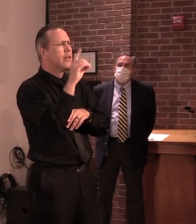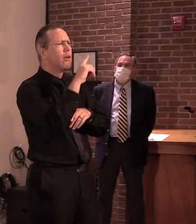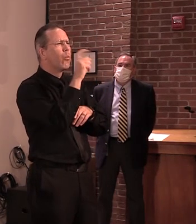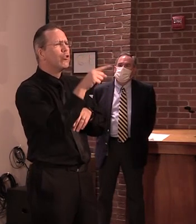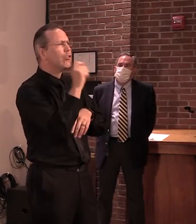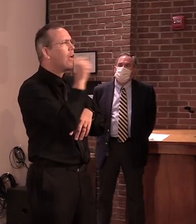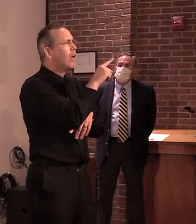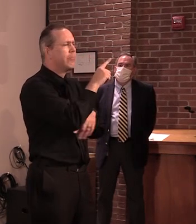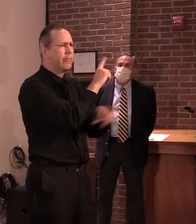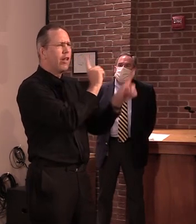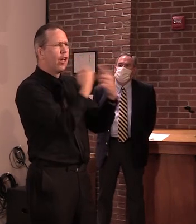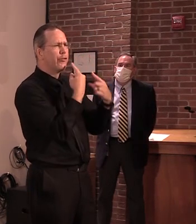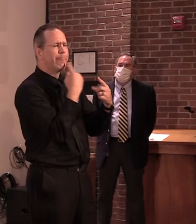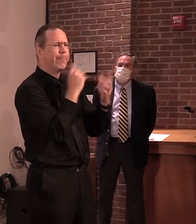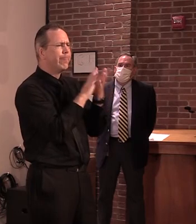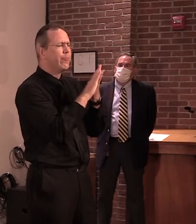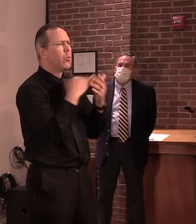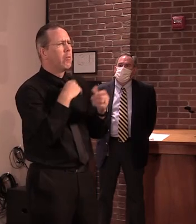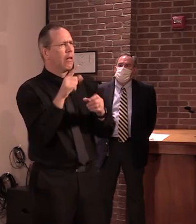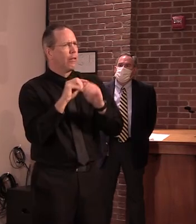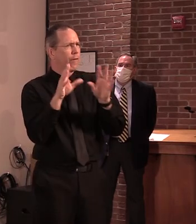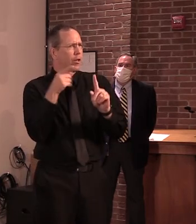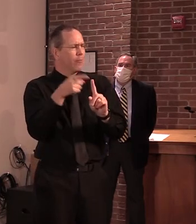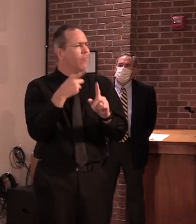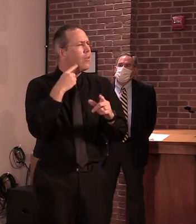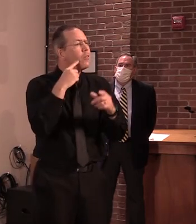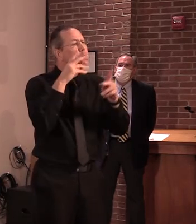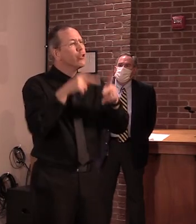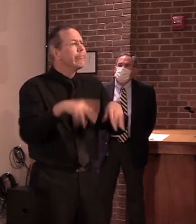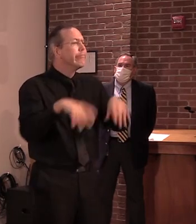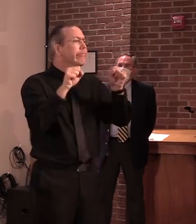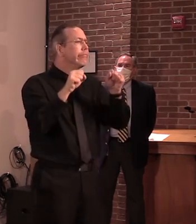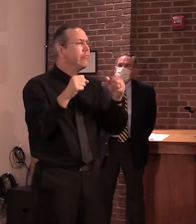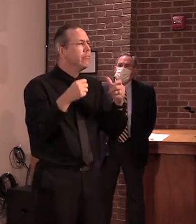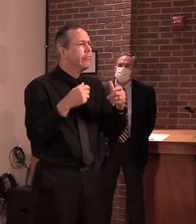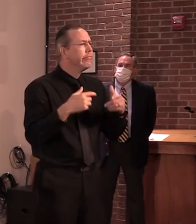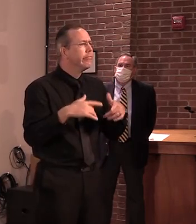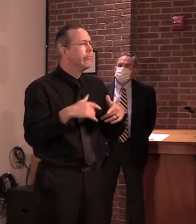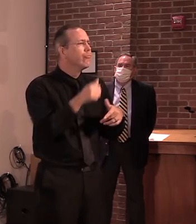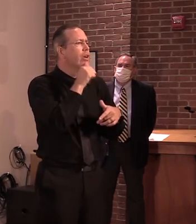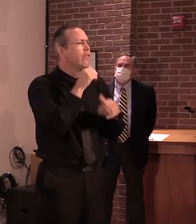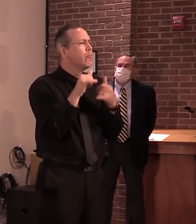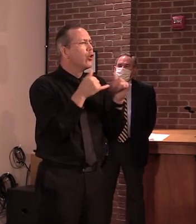mask mandate? Yeah, gatherings of up to 150, yes.